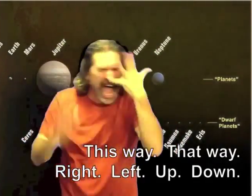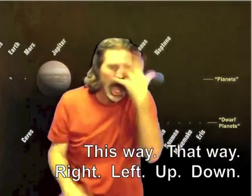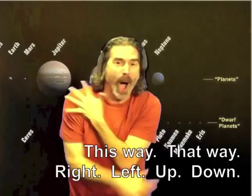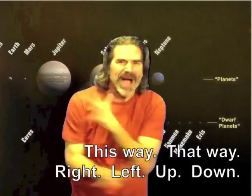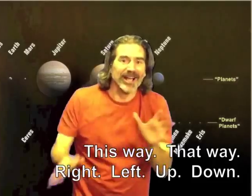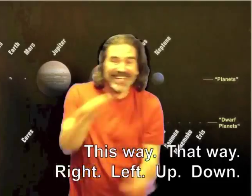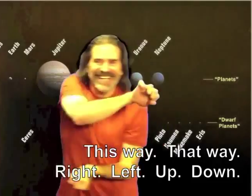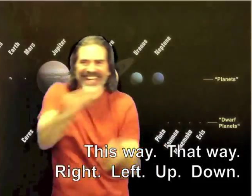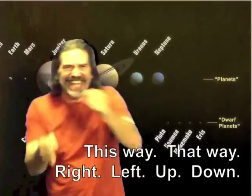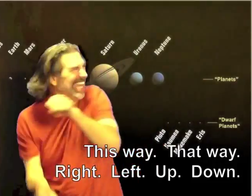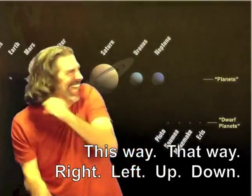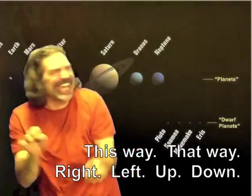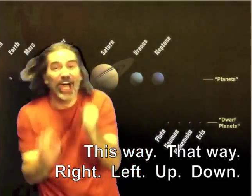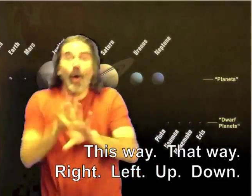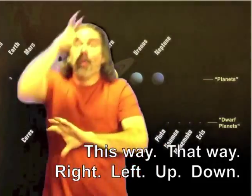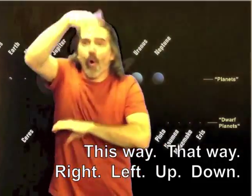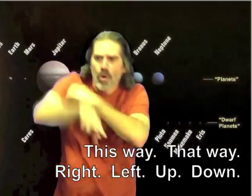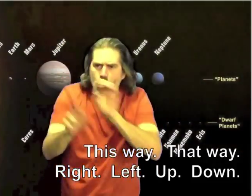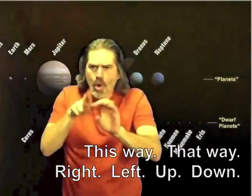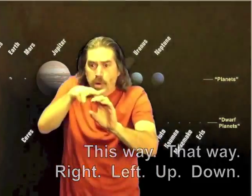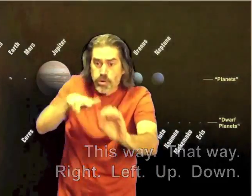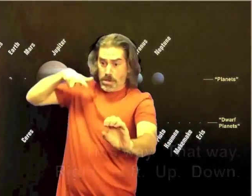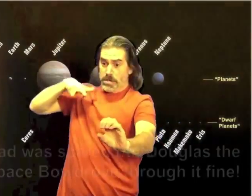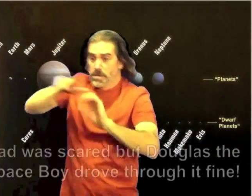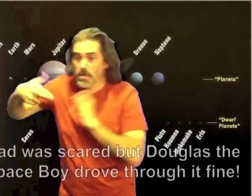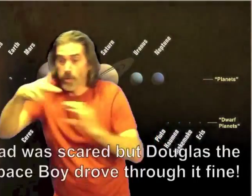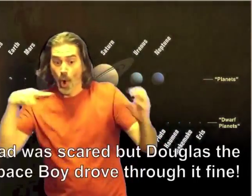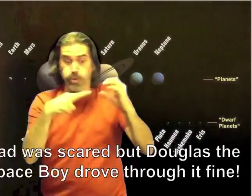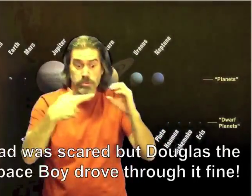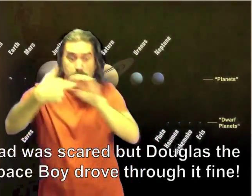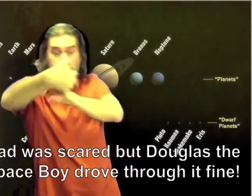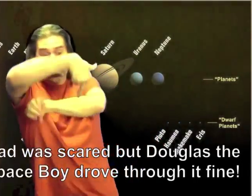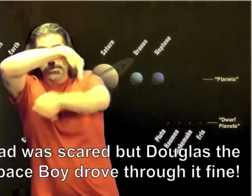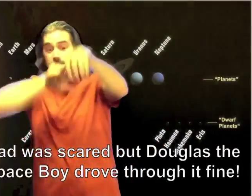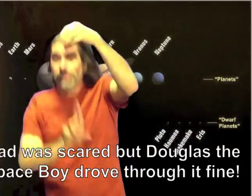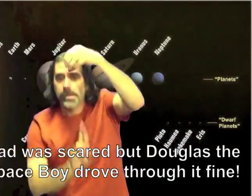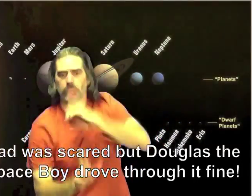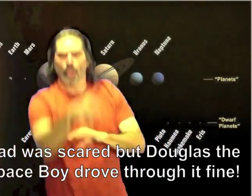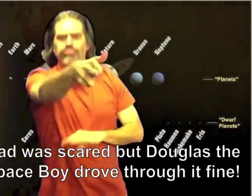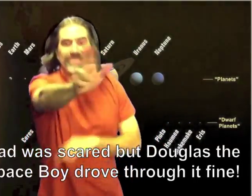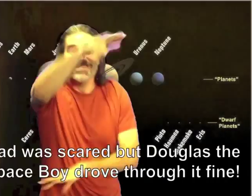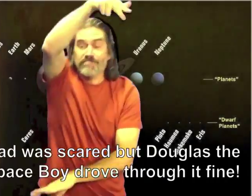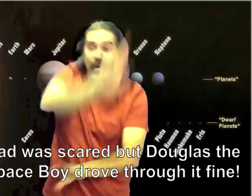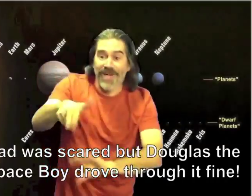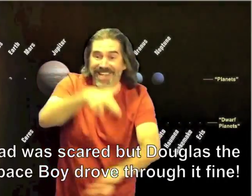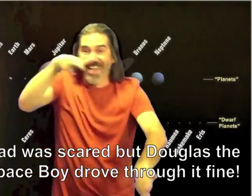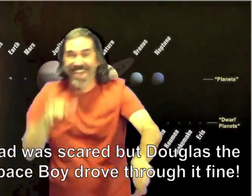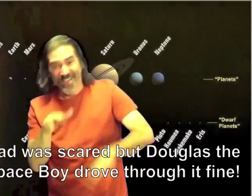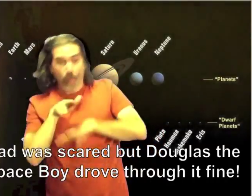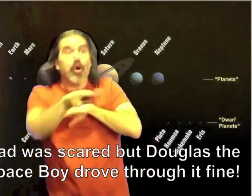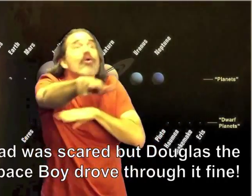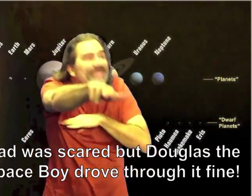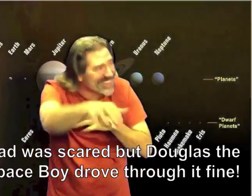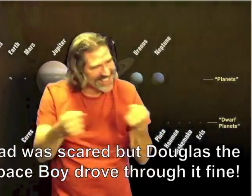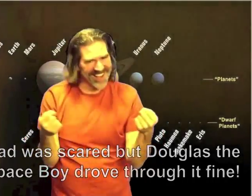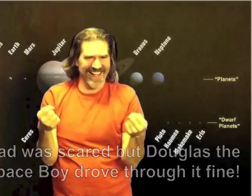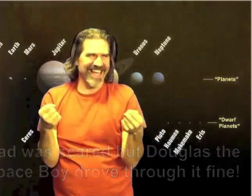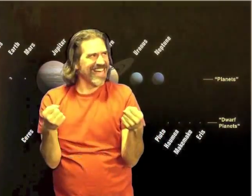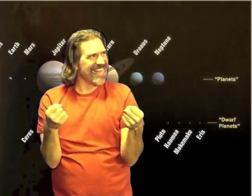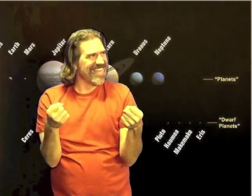This way, that way, right, left, up, down." His dad was scared, but Douglas, the space boy,